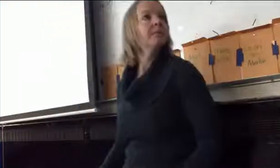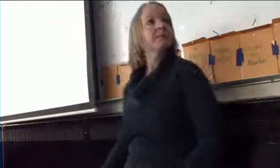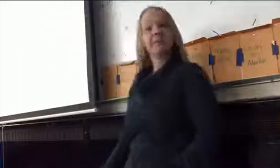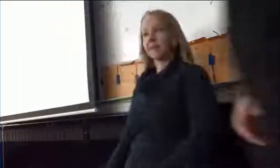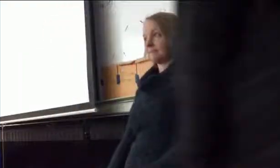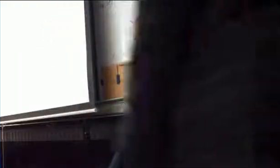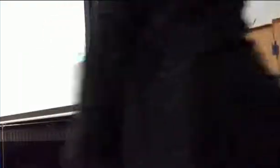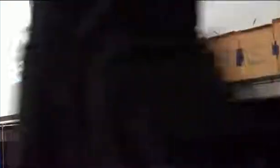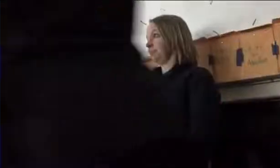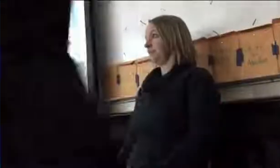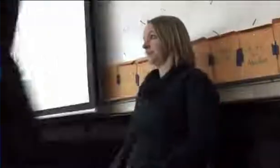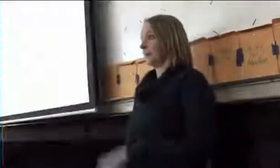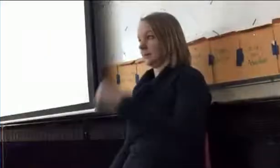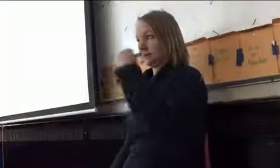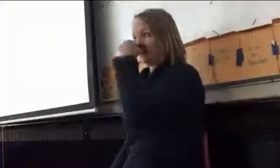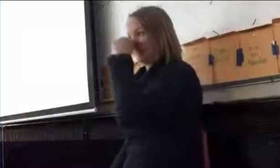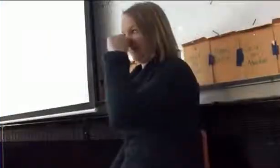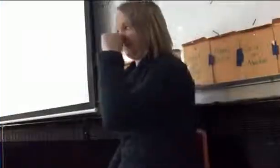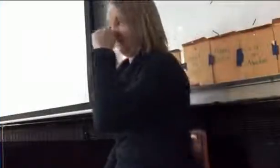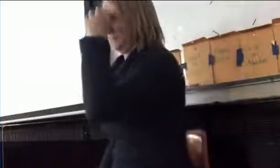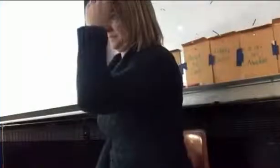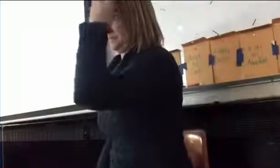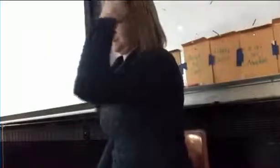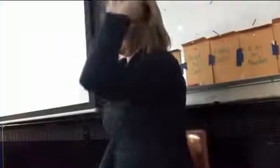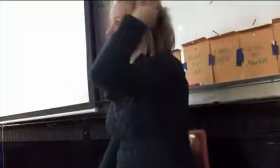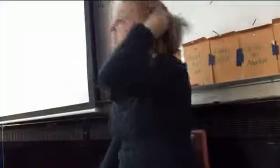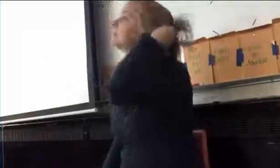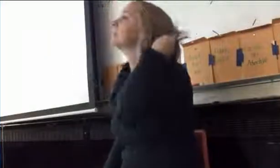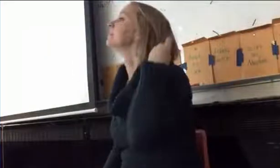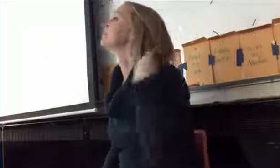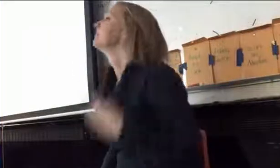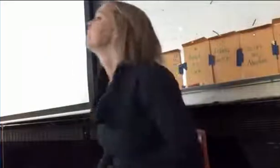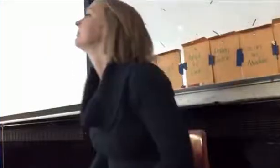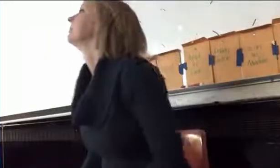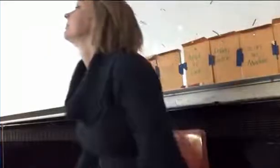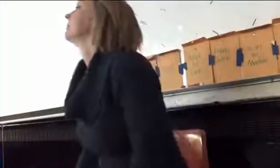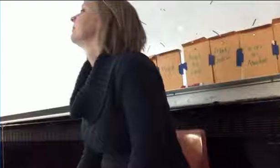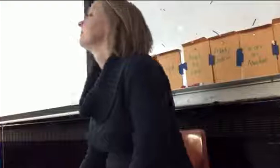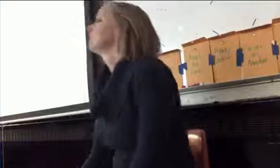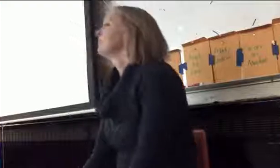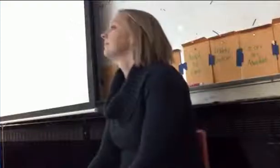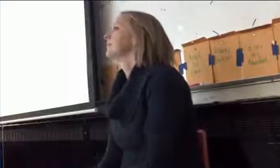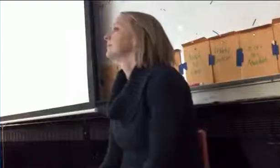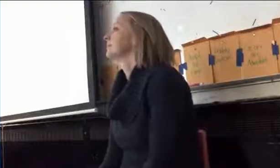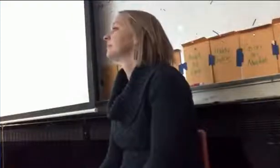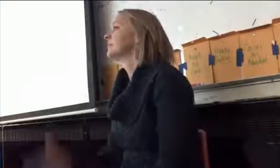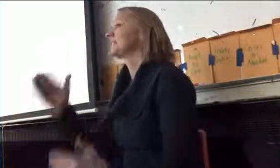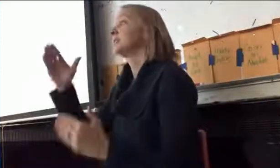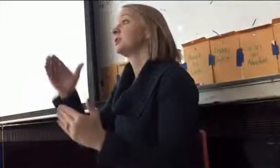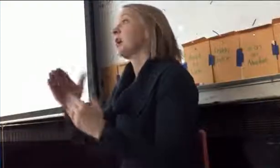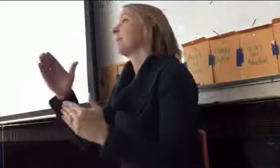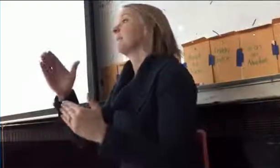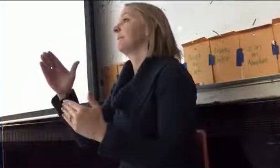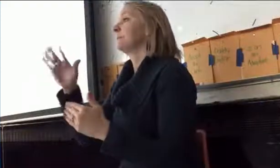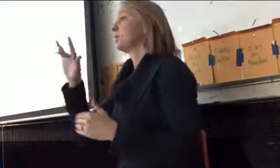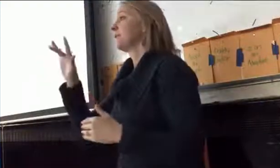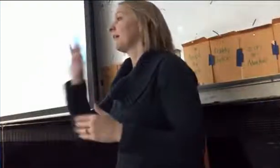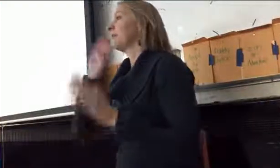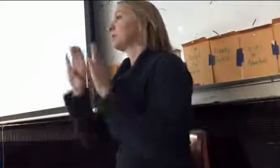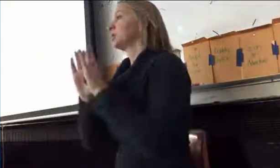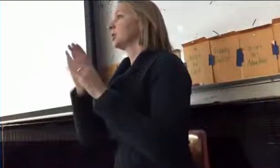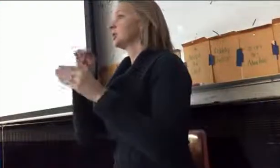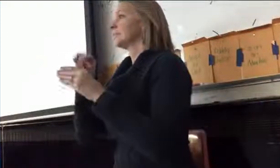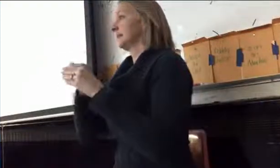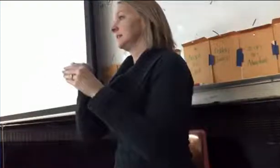What's the topic called? Well, it depends on what you ask. I think most people would consider, and we'll see it,